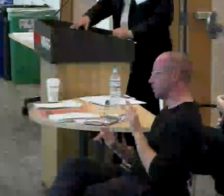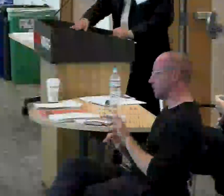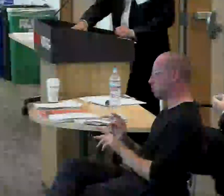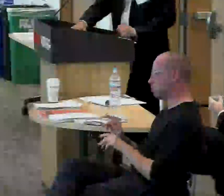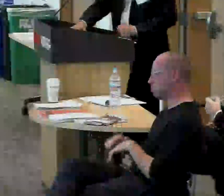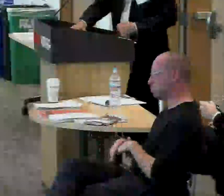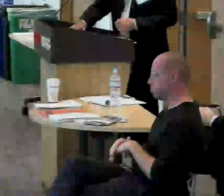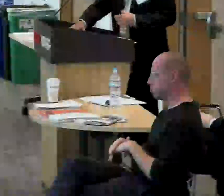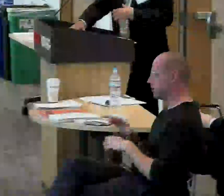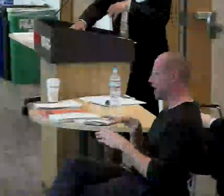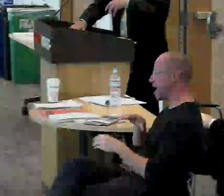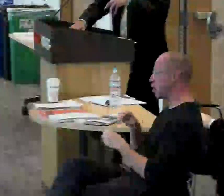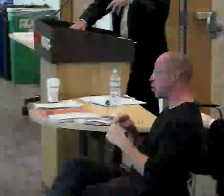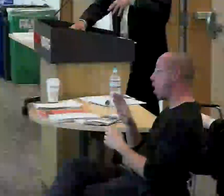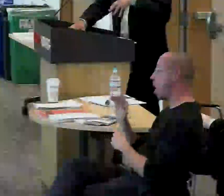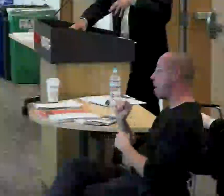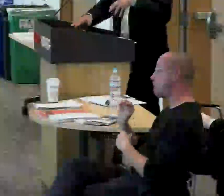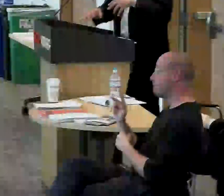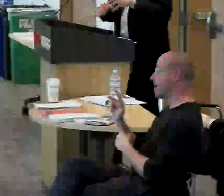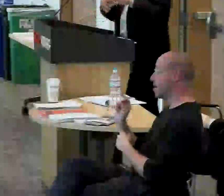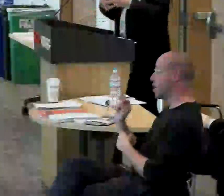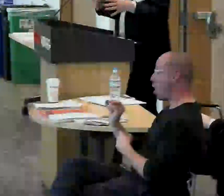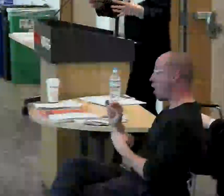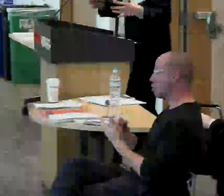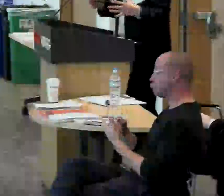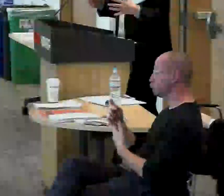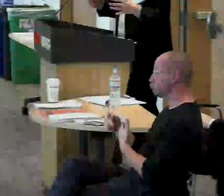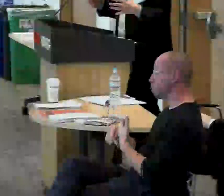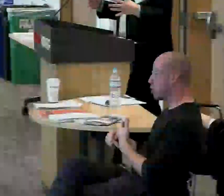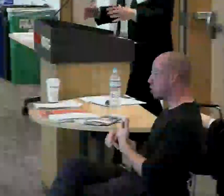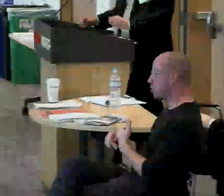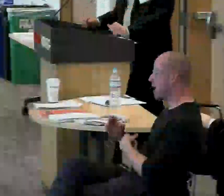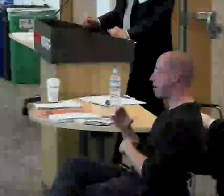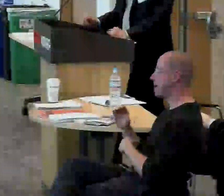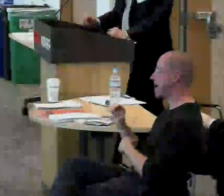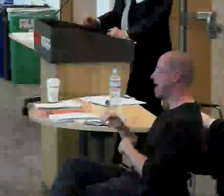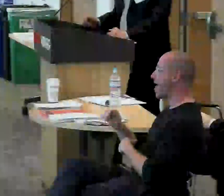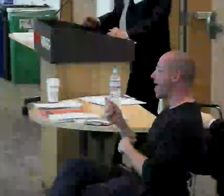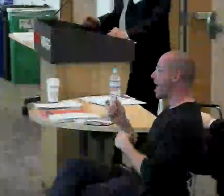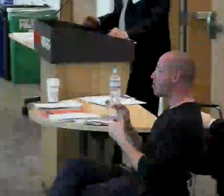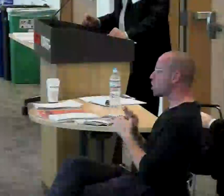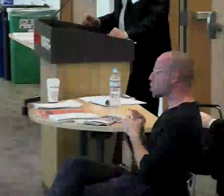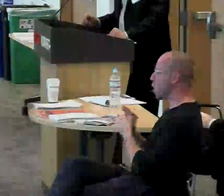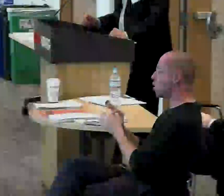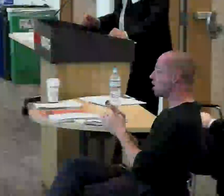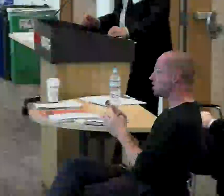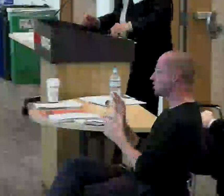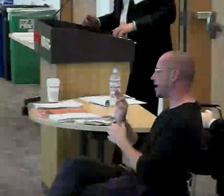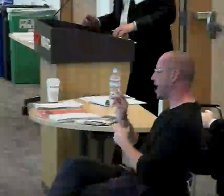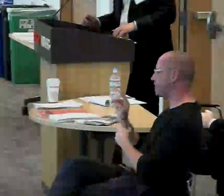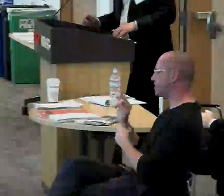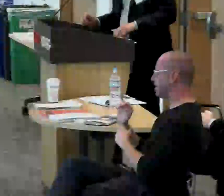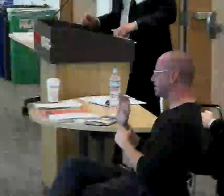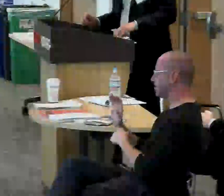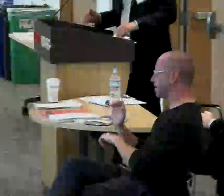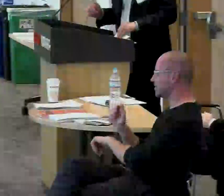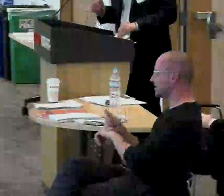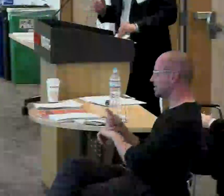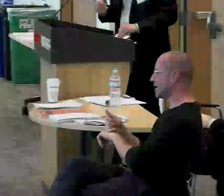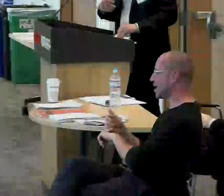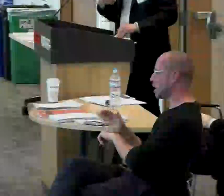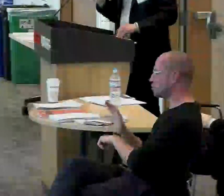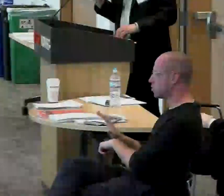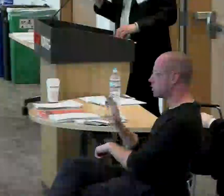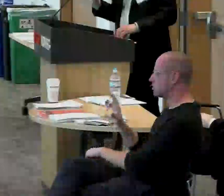Alliances for Economic Inclusion, which is our coalitions that FDIC forms on a nationwide basis. So kind of leave this as